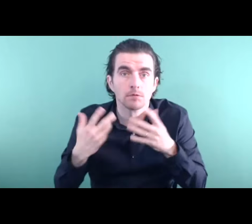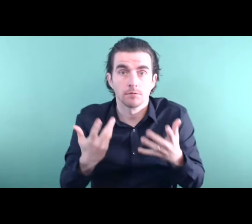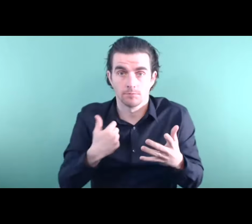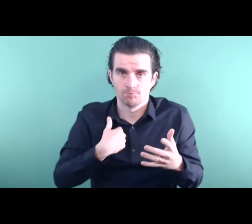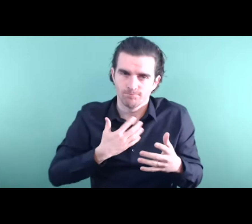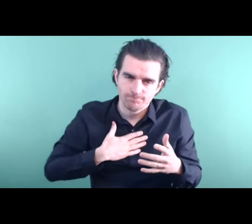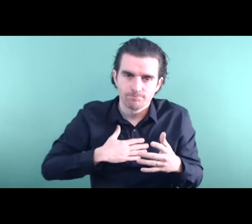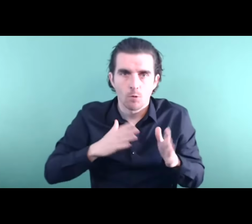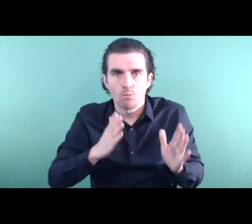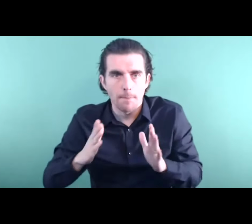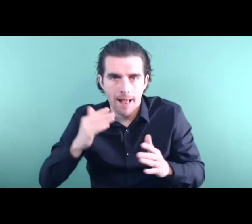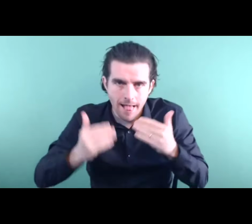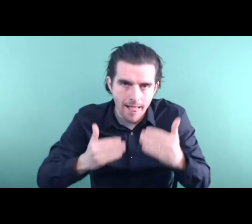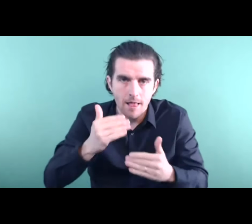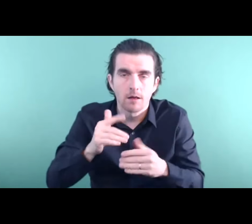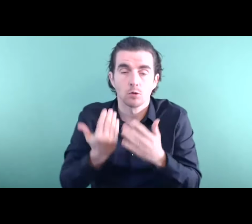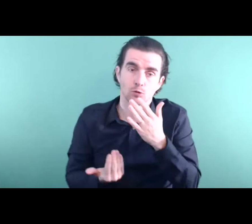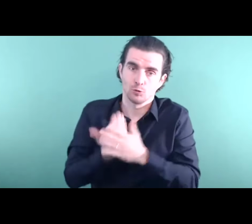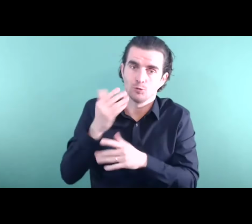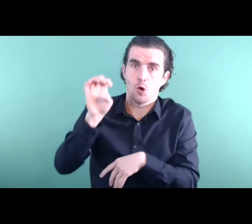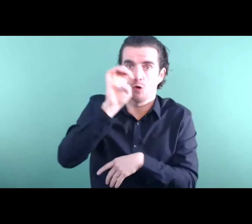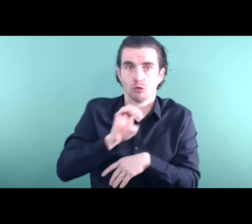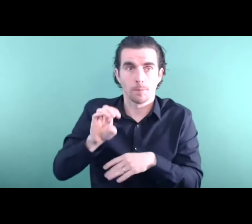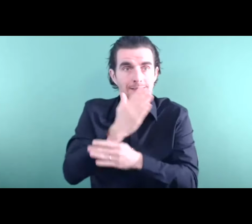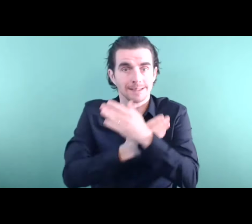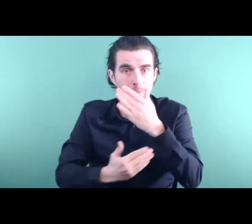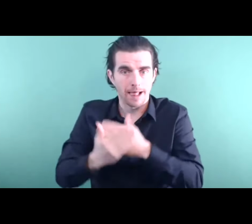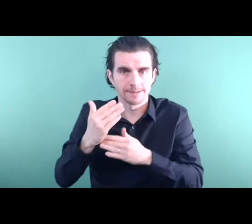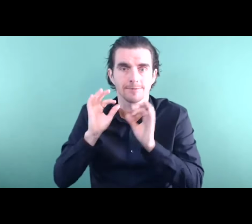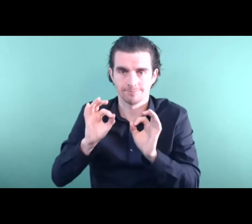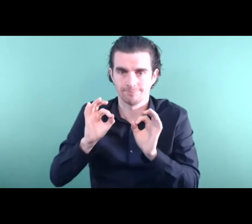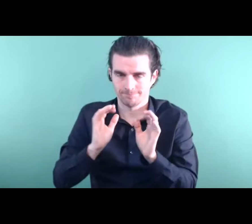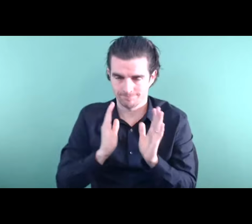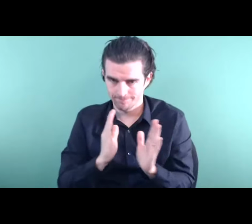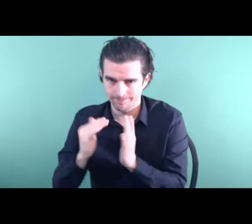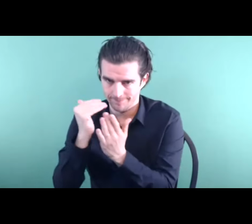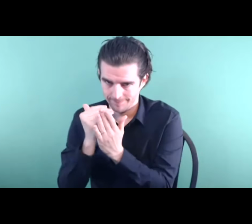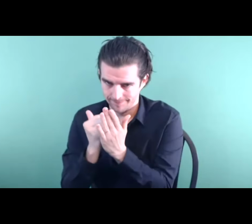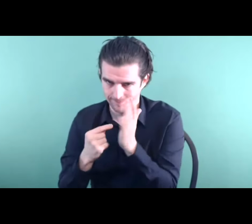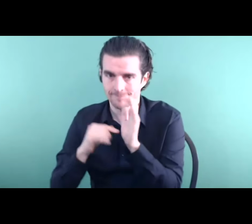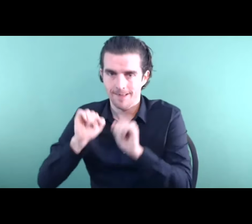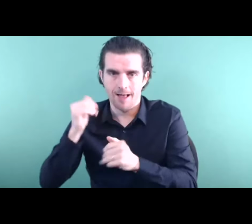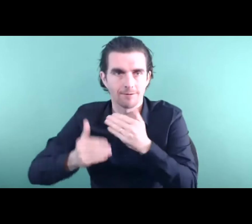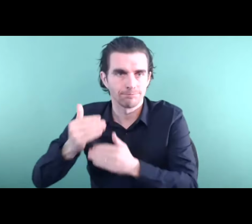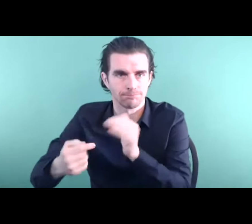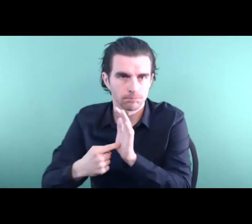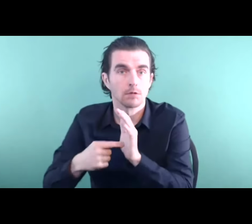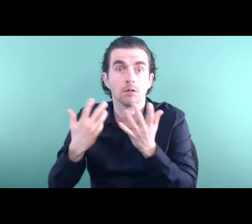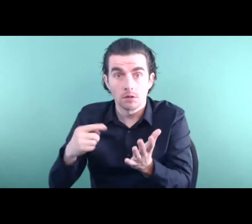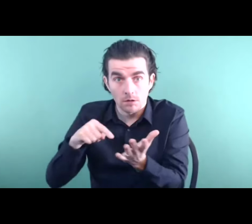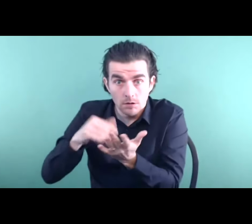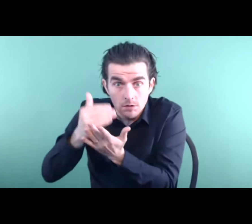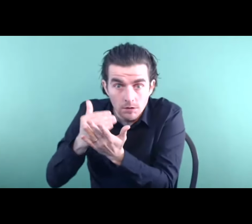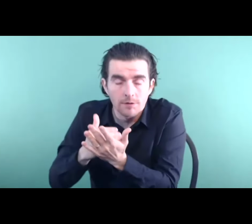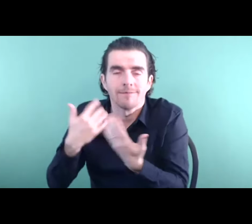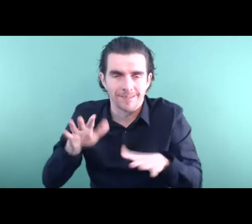EU citizen has a possibility to express his or her opinion on this roadmap. For the disability